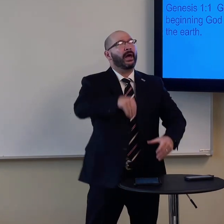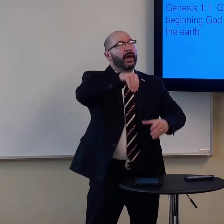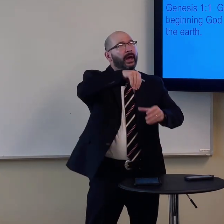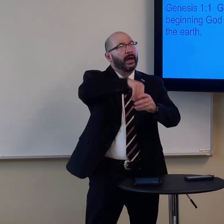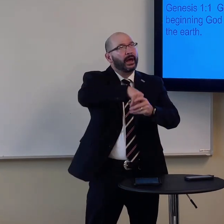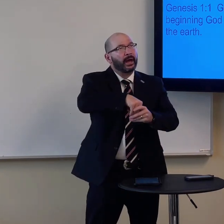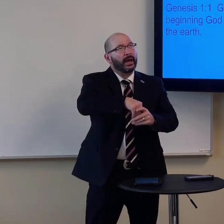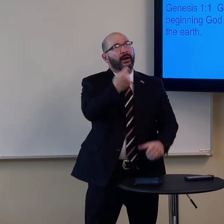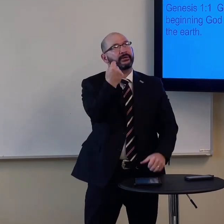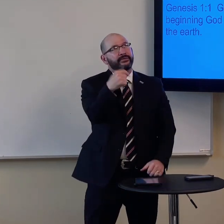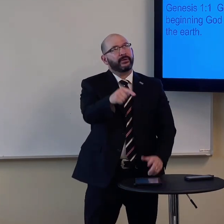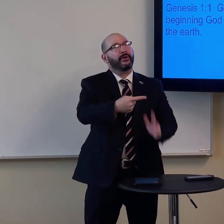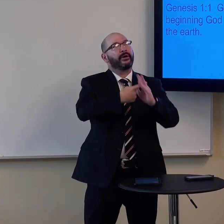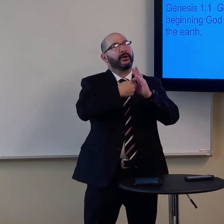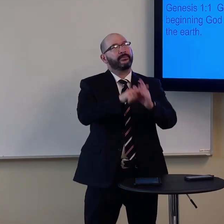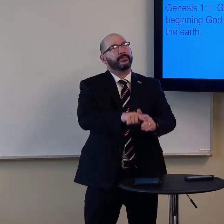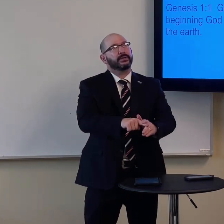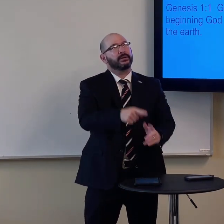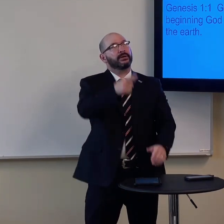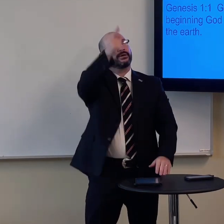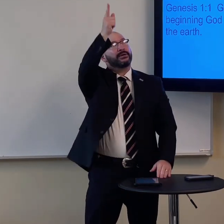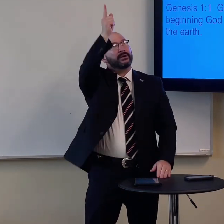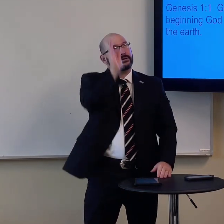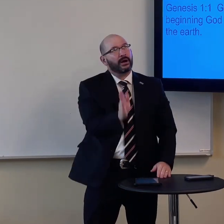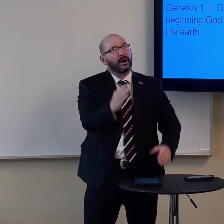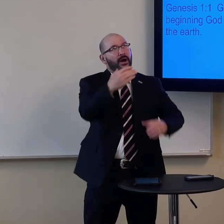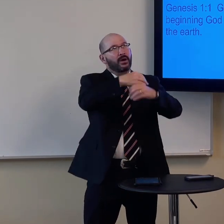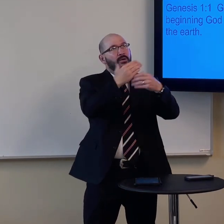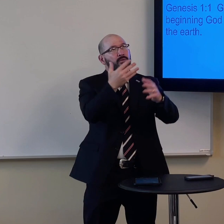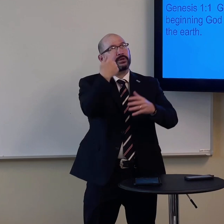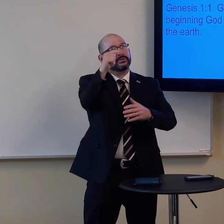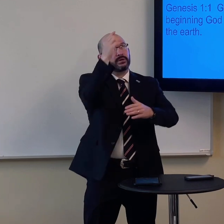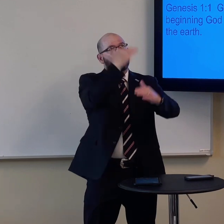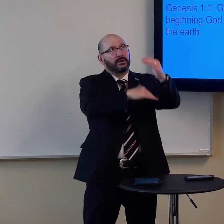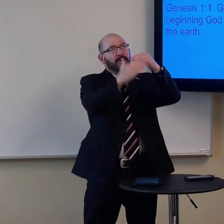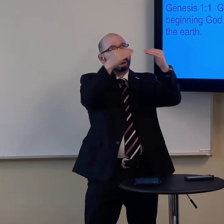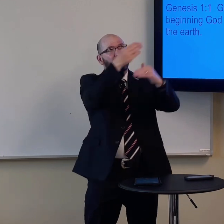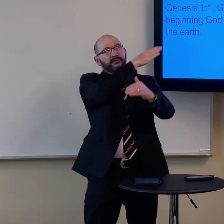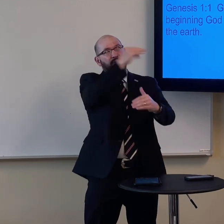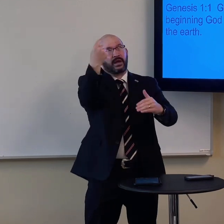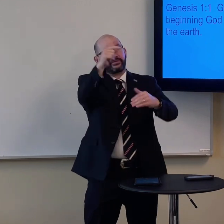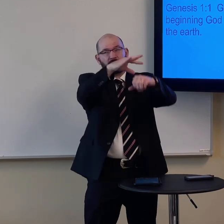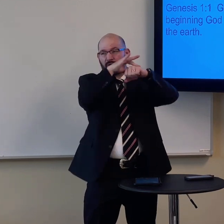Oh, in the beginning, God created the heavens and the earth.